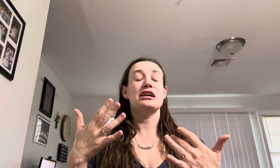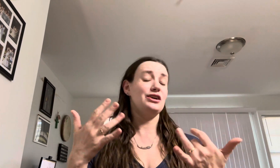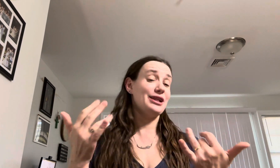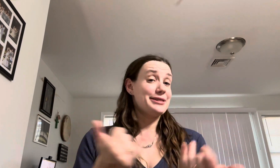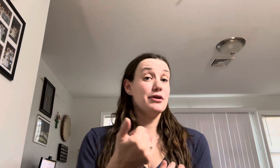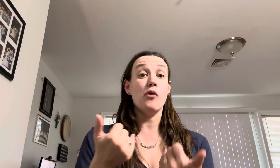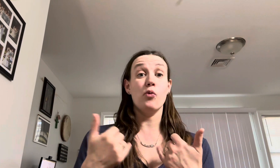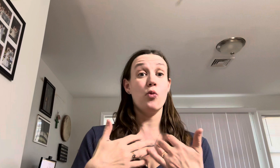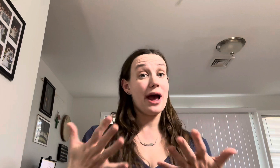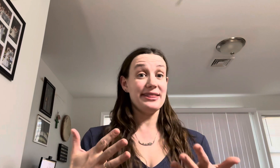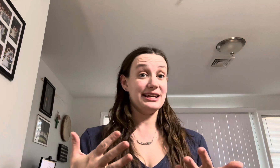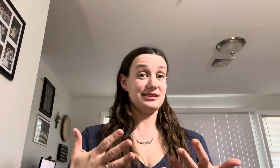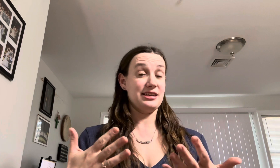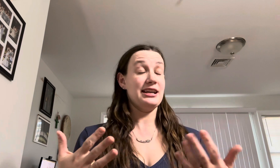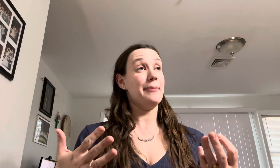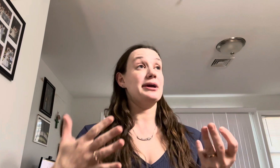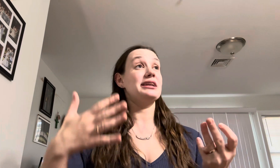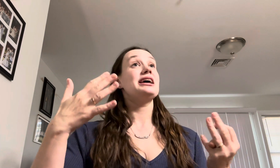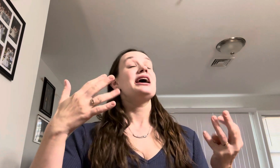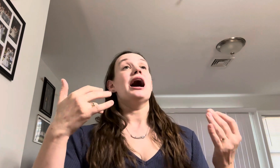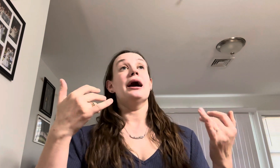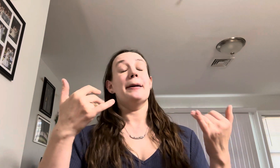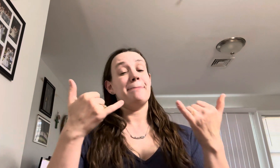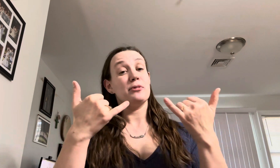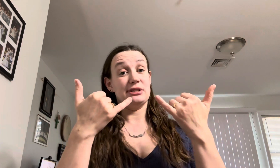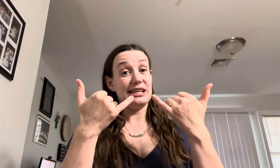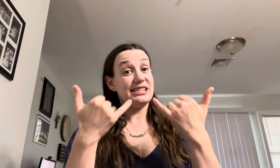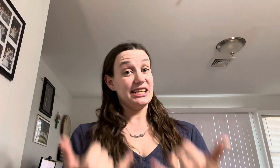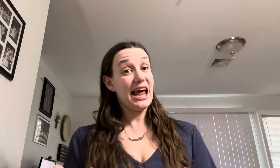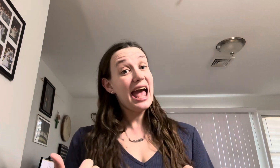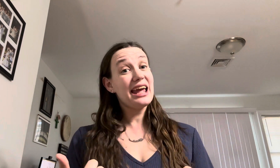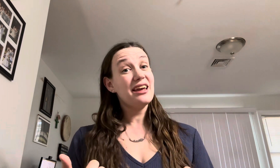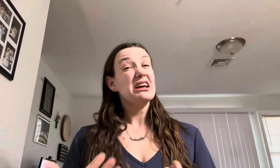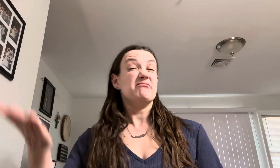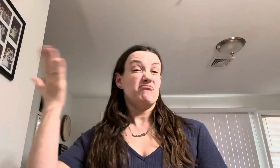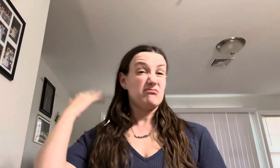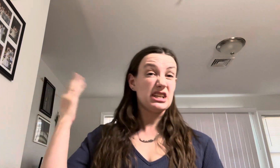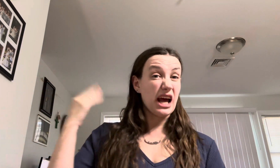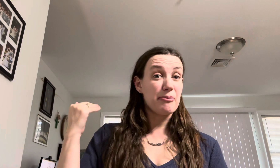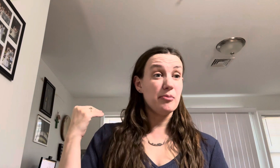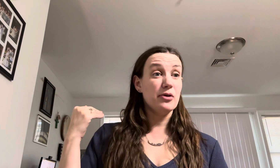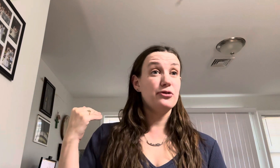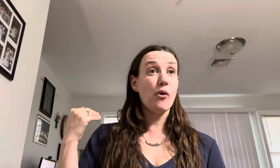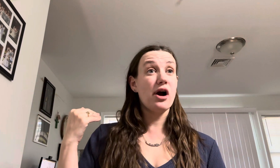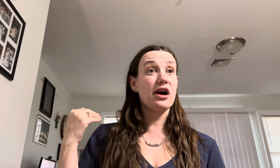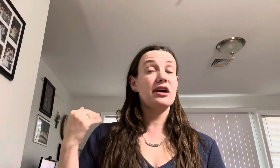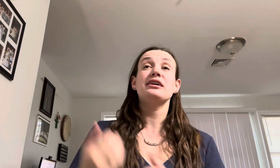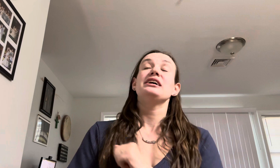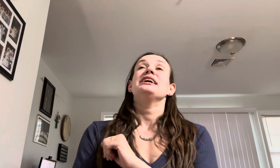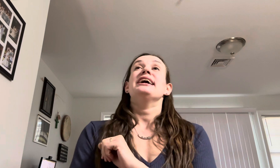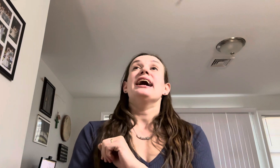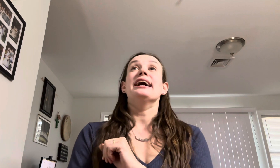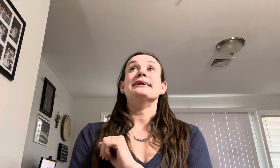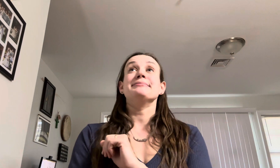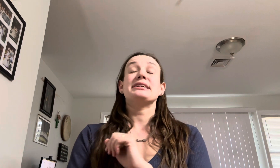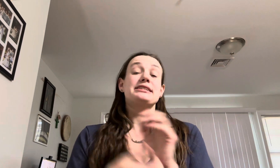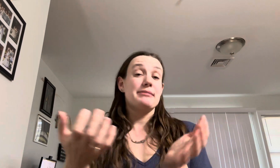let them know when the incident happened. Was it today? Did it happen before? Because sometimes